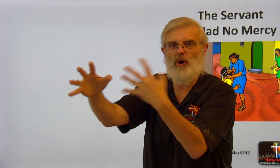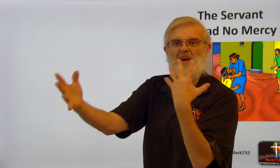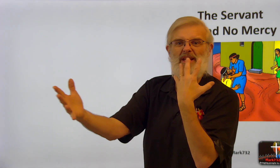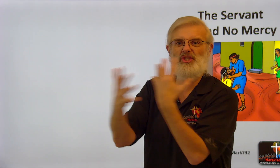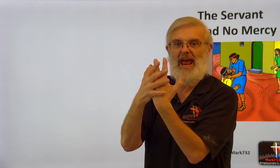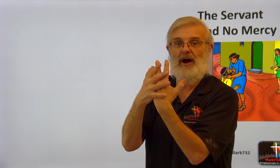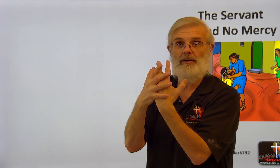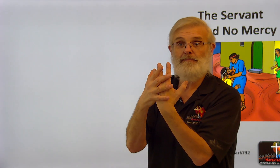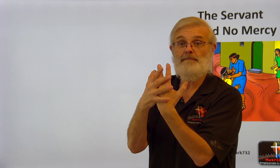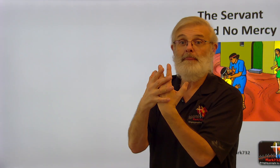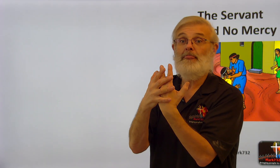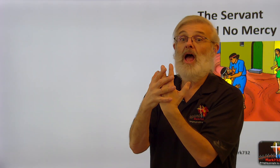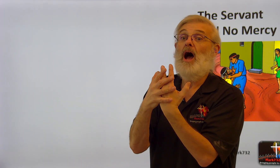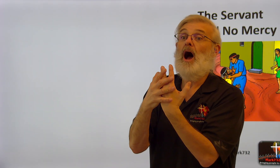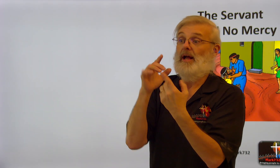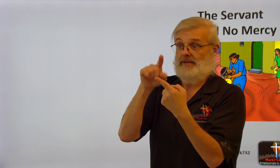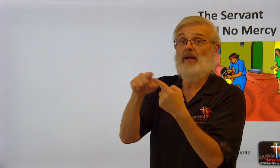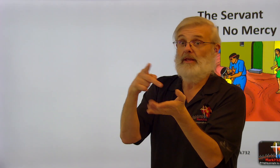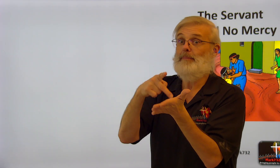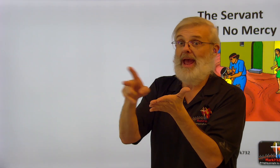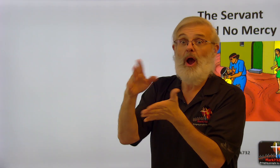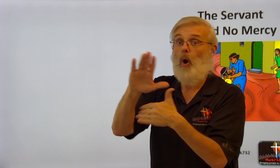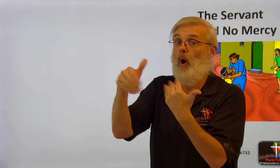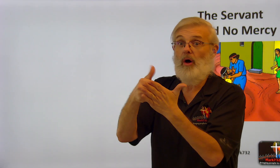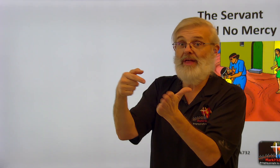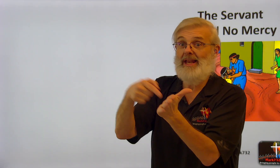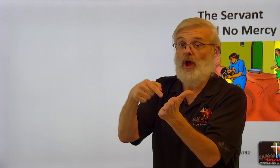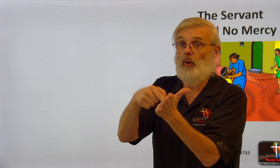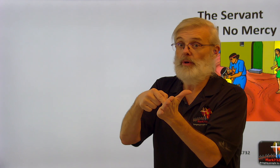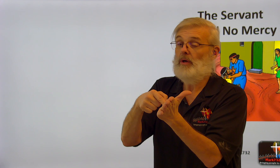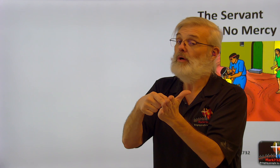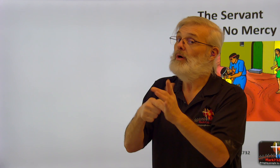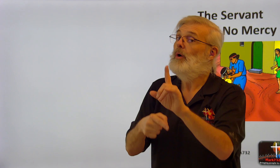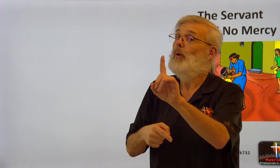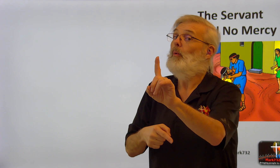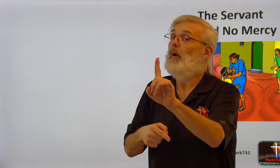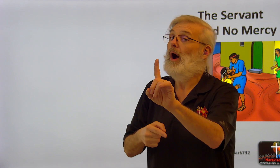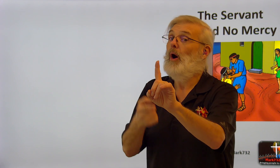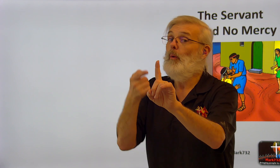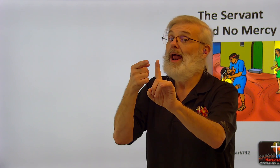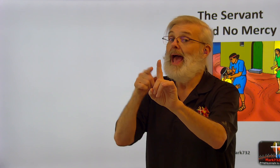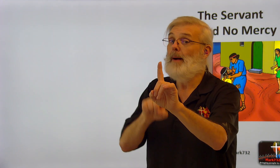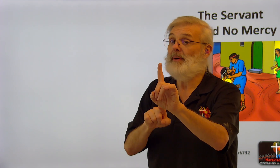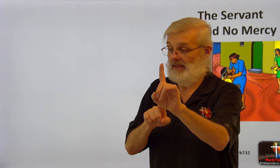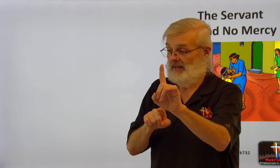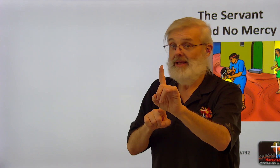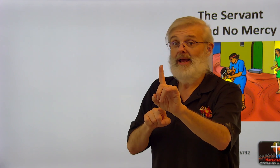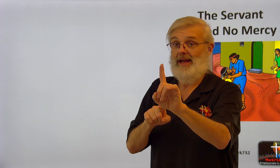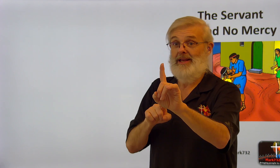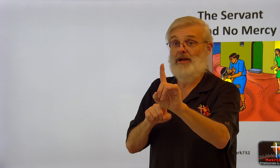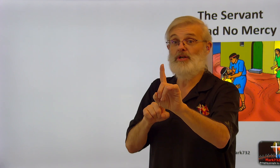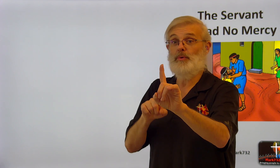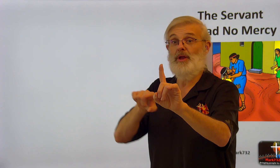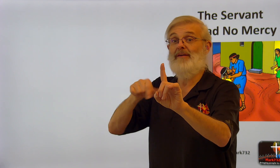into jail until he could pay all that he owed. Well, what happened? And here's where you have